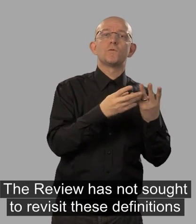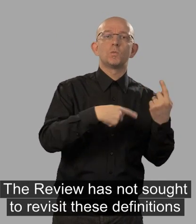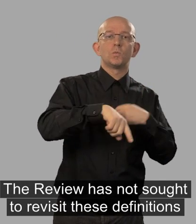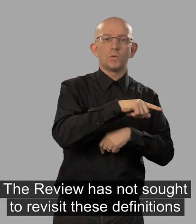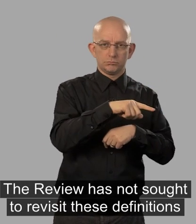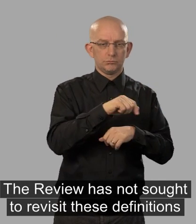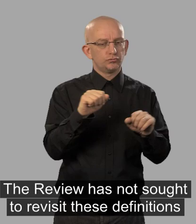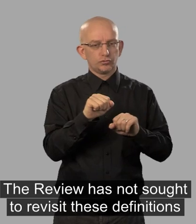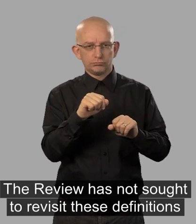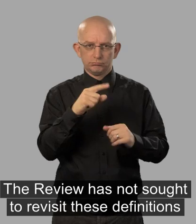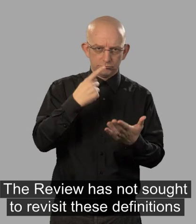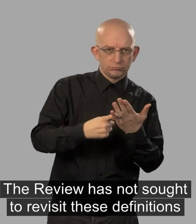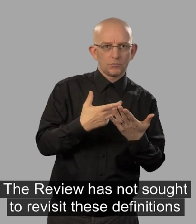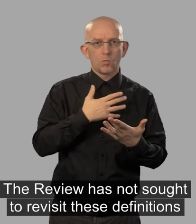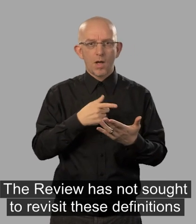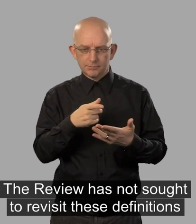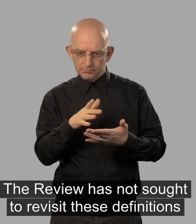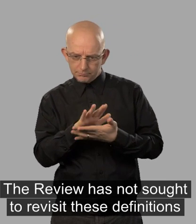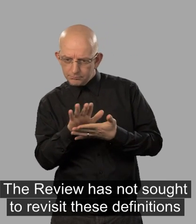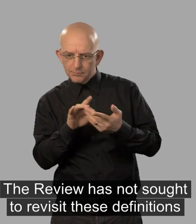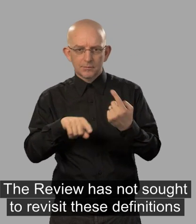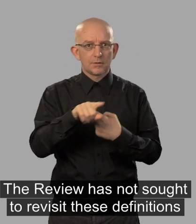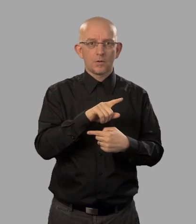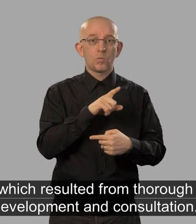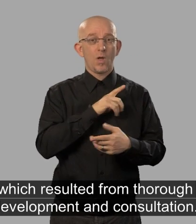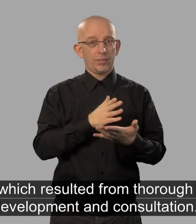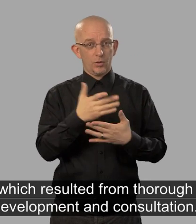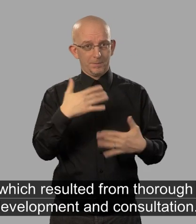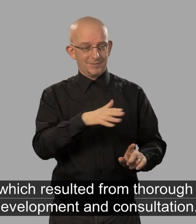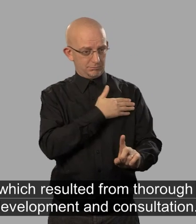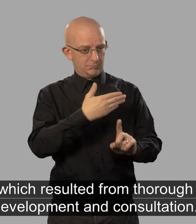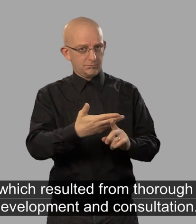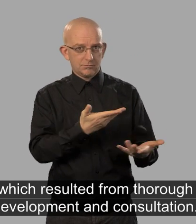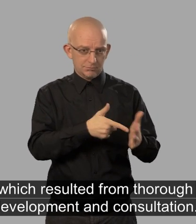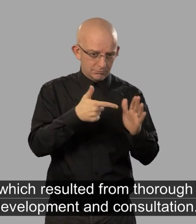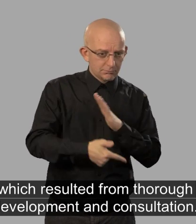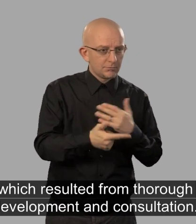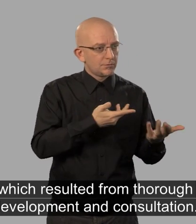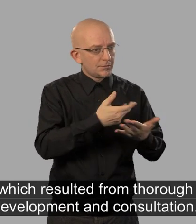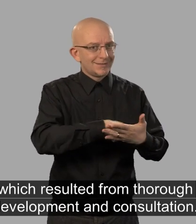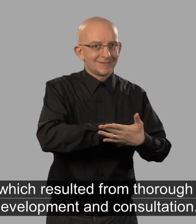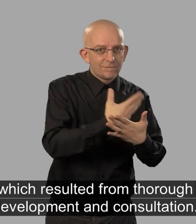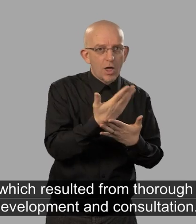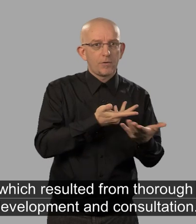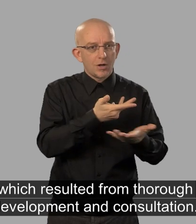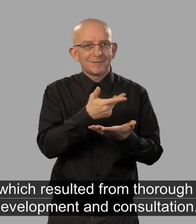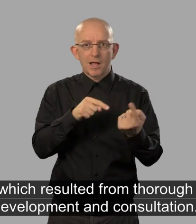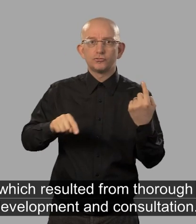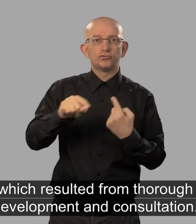The review has not sought to revisit these definitions, which resulted from thorough development and consultation.